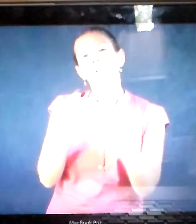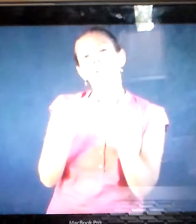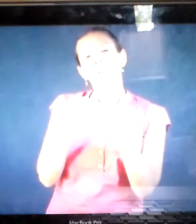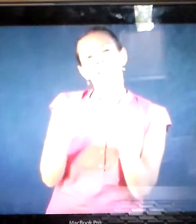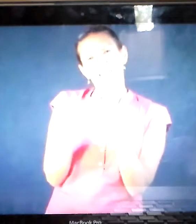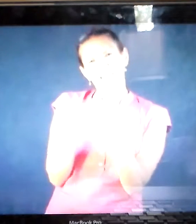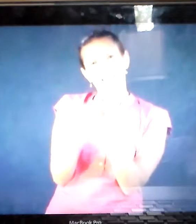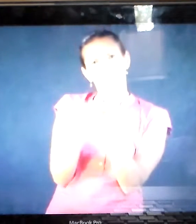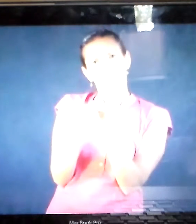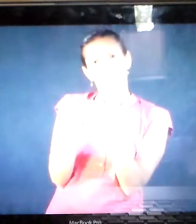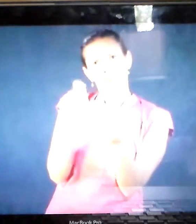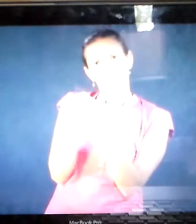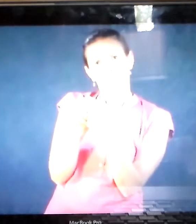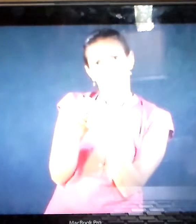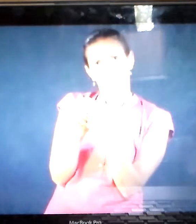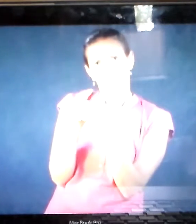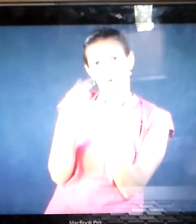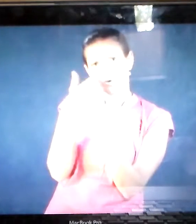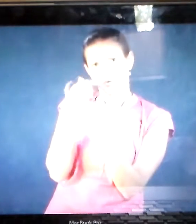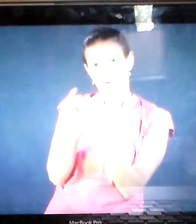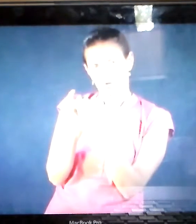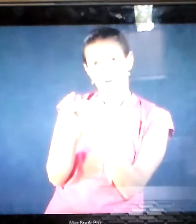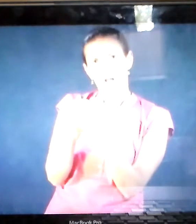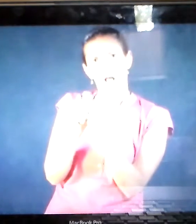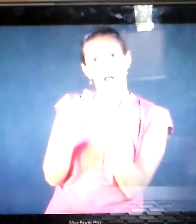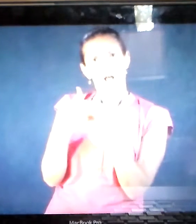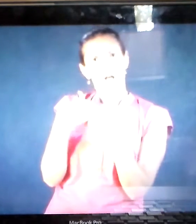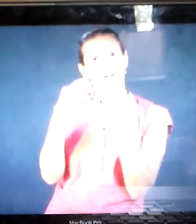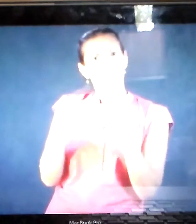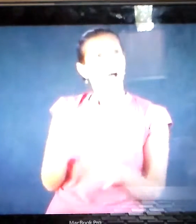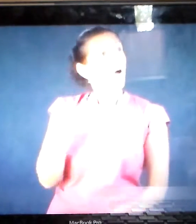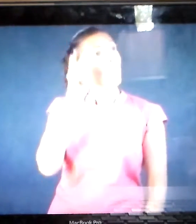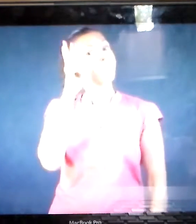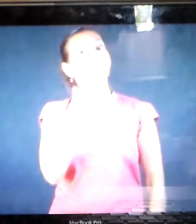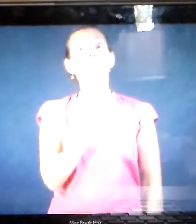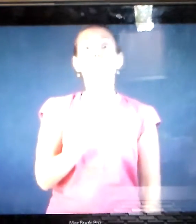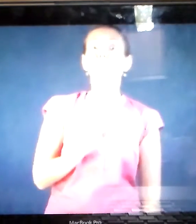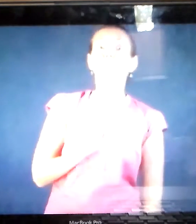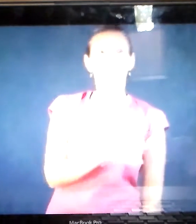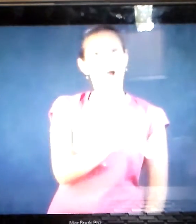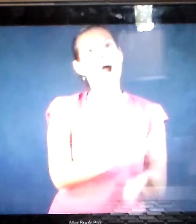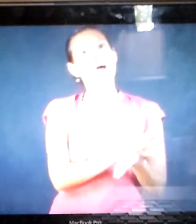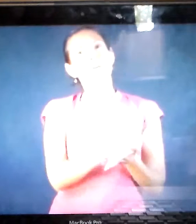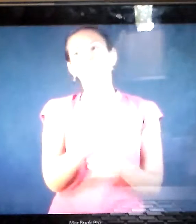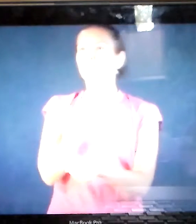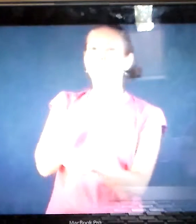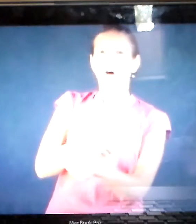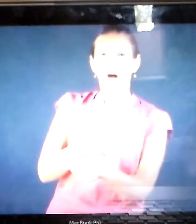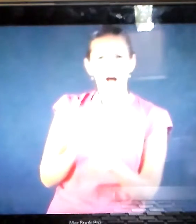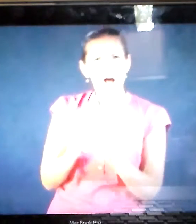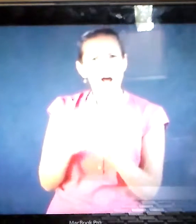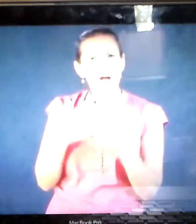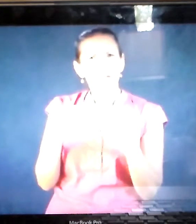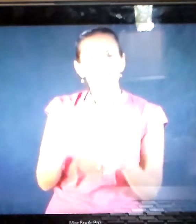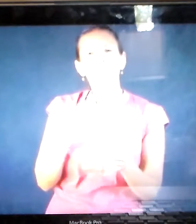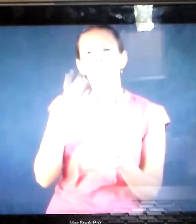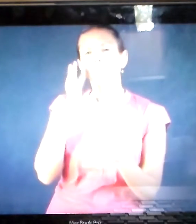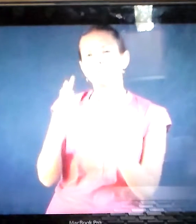so I did a lecture in the ASL association about, and it explained how these different